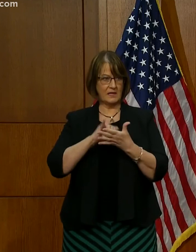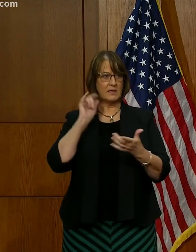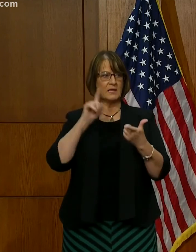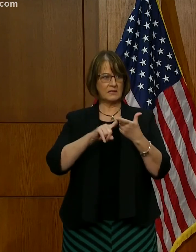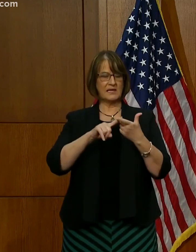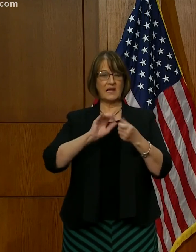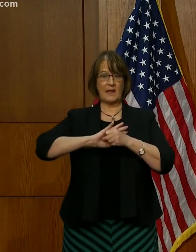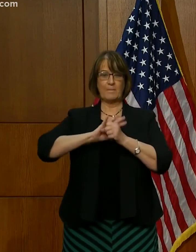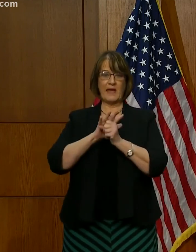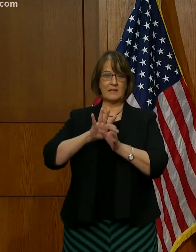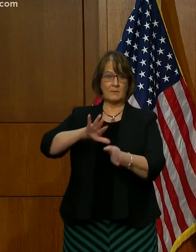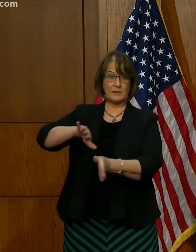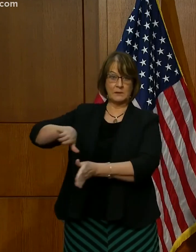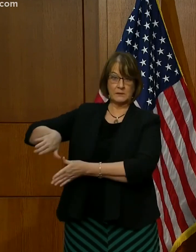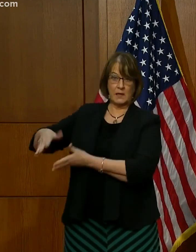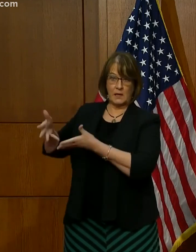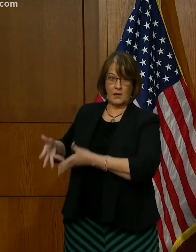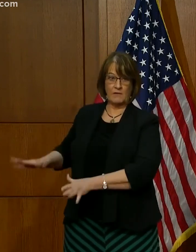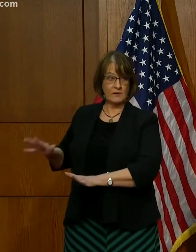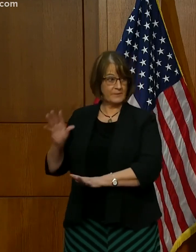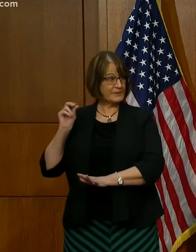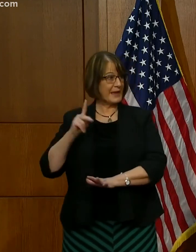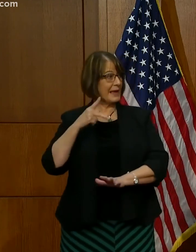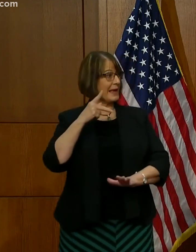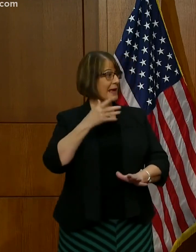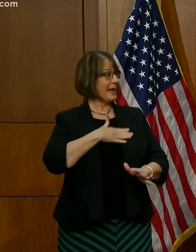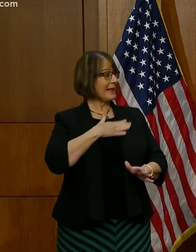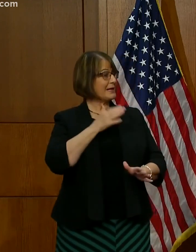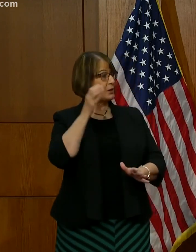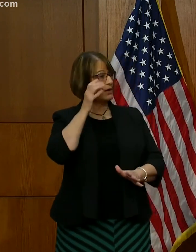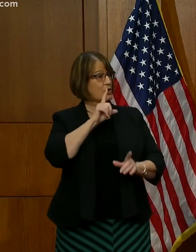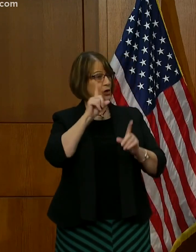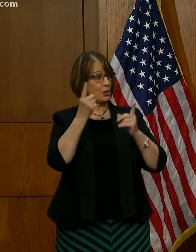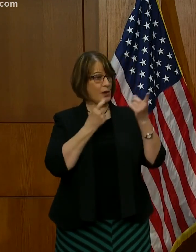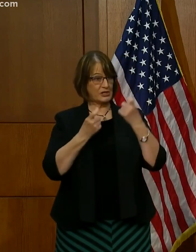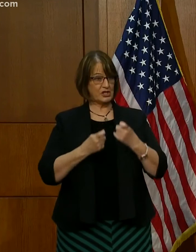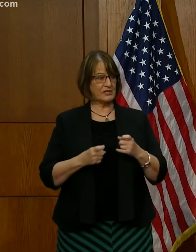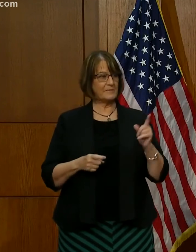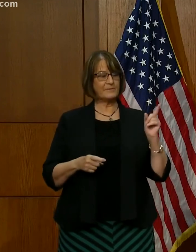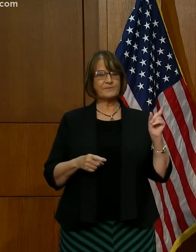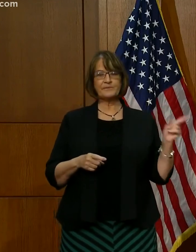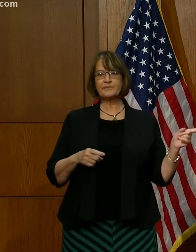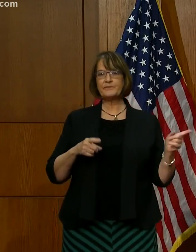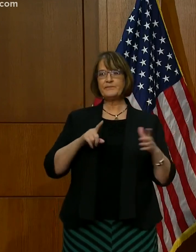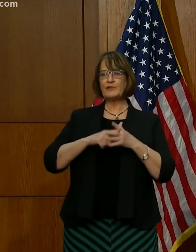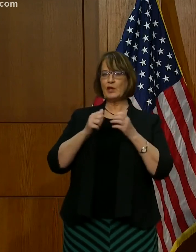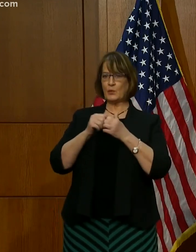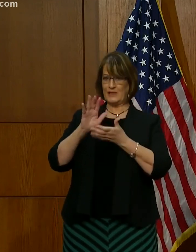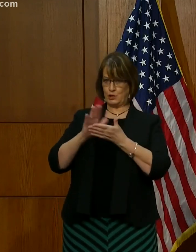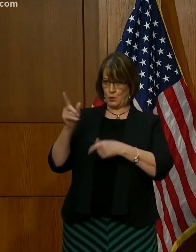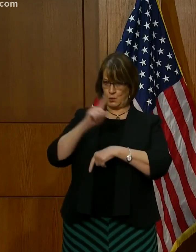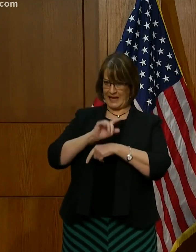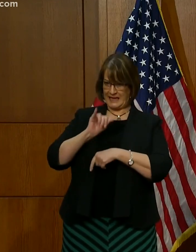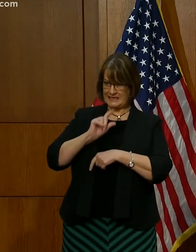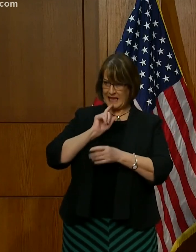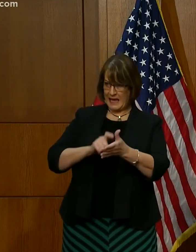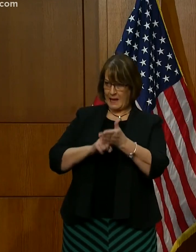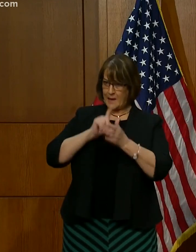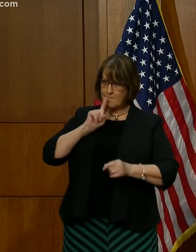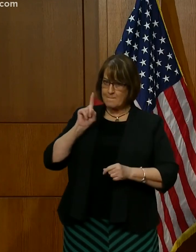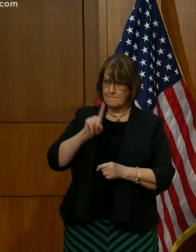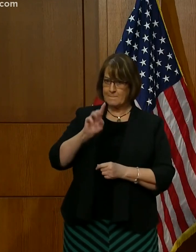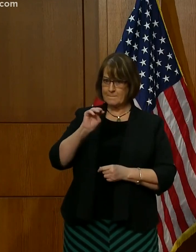in the rearview mirror. So thank you. Cam, I'll be glad to take your questions. Thanks. So starting with the school date here, is this a mandate to school districts? I